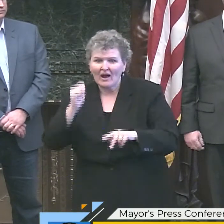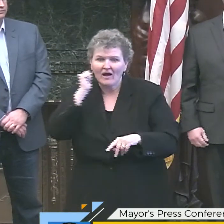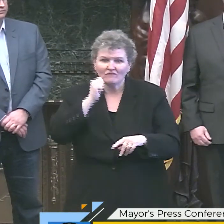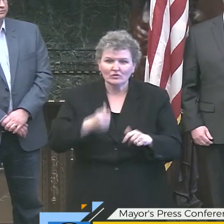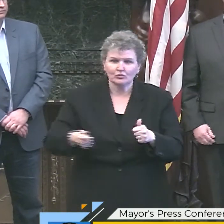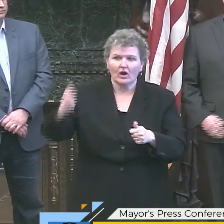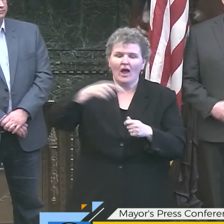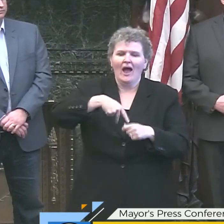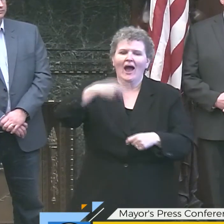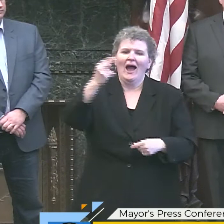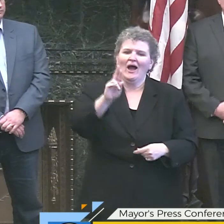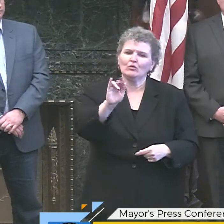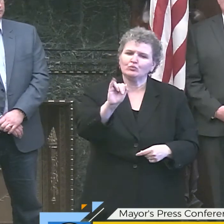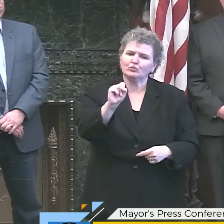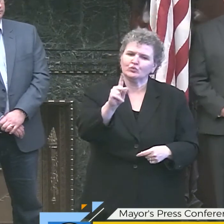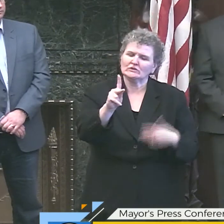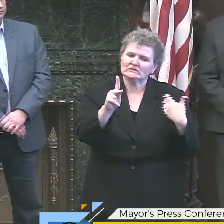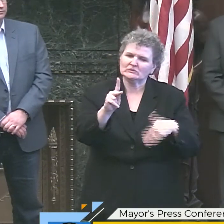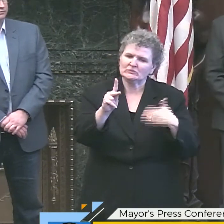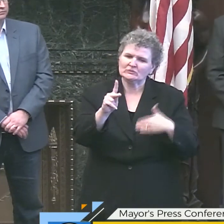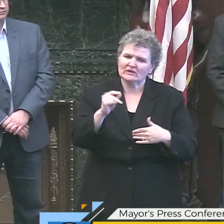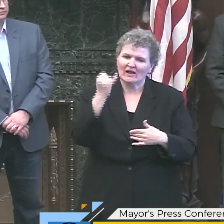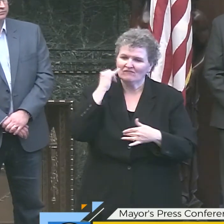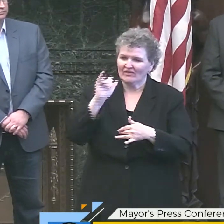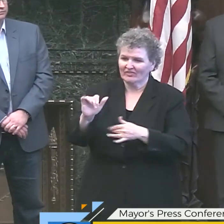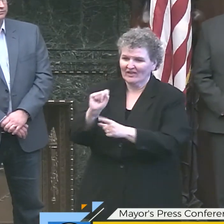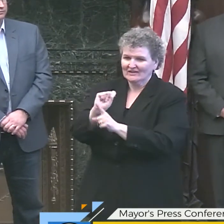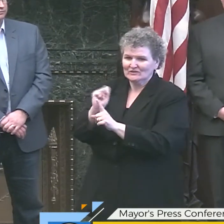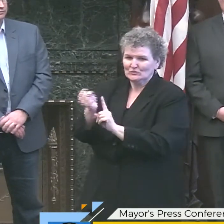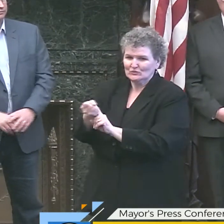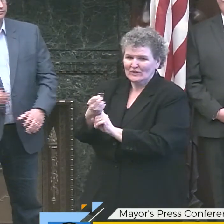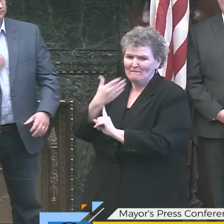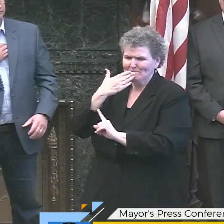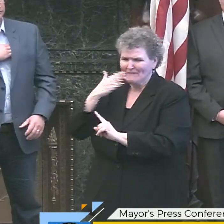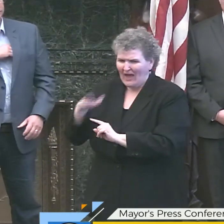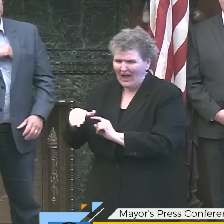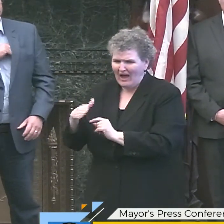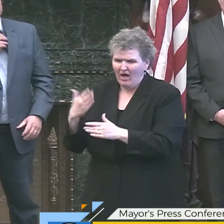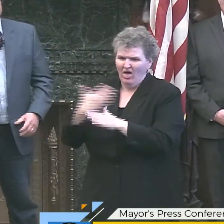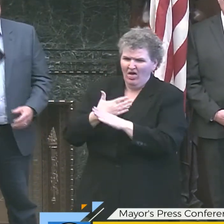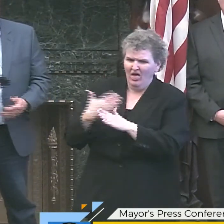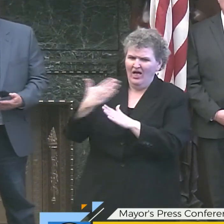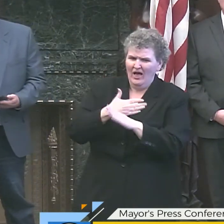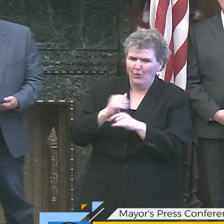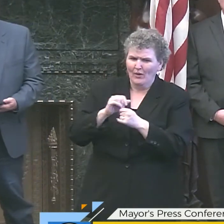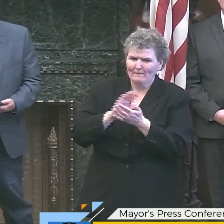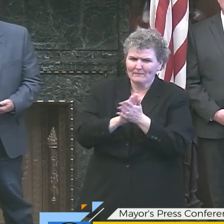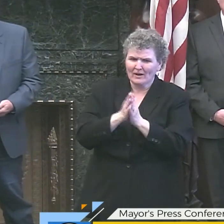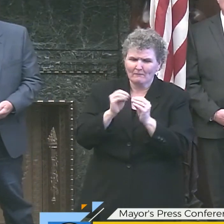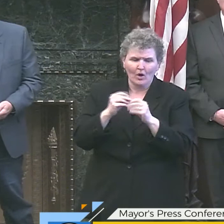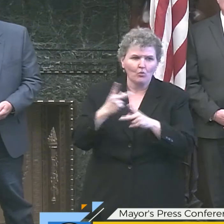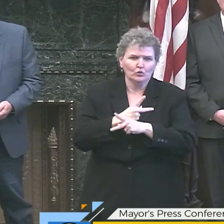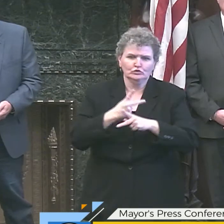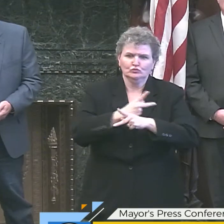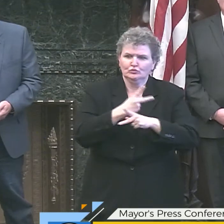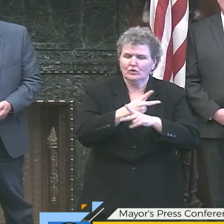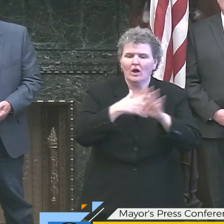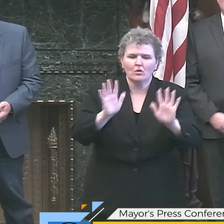more risk, making situations worse than what they are. Officers certainly have discretion. We're all familiar